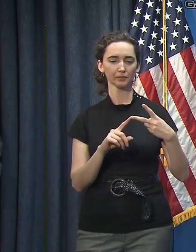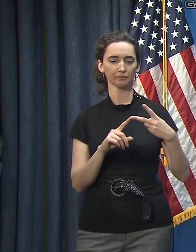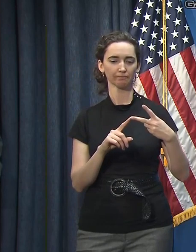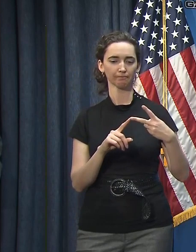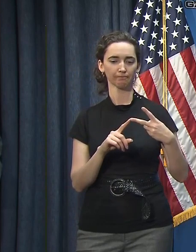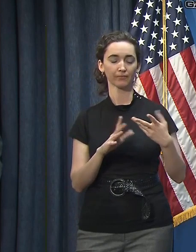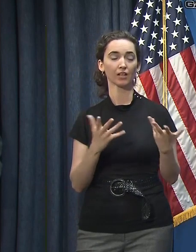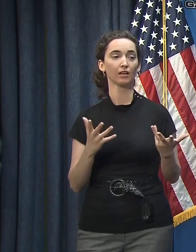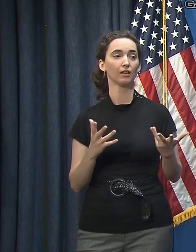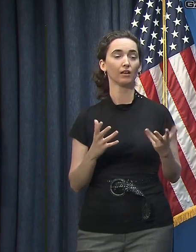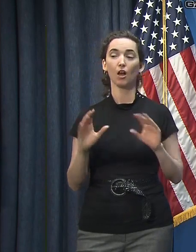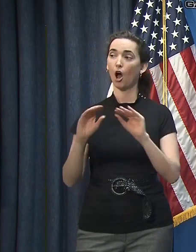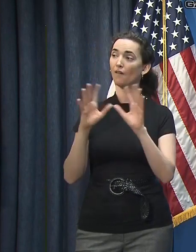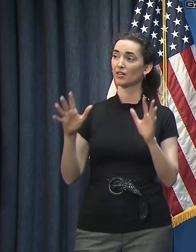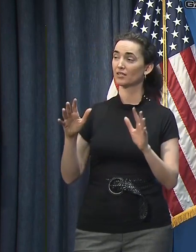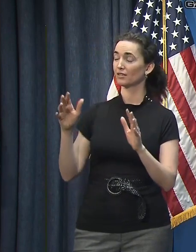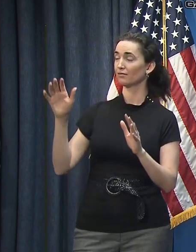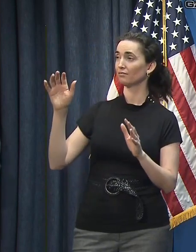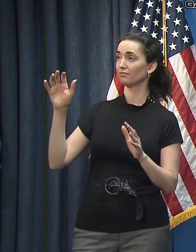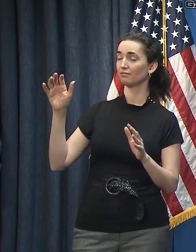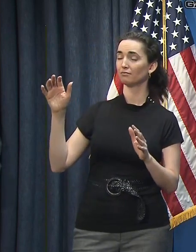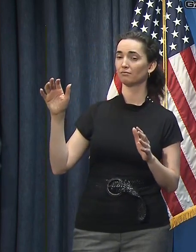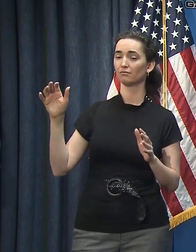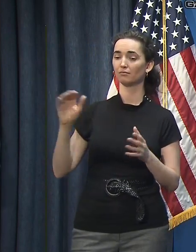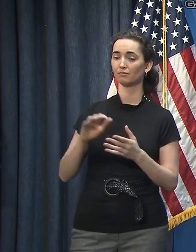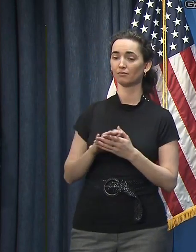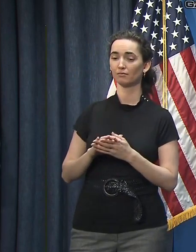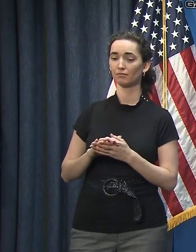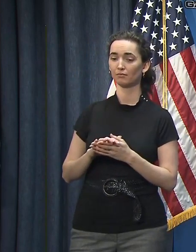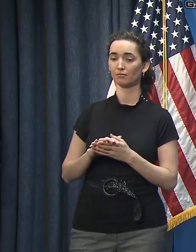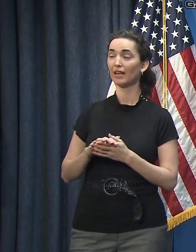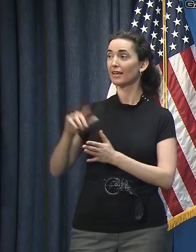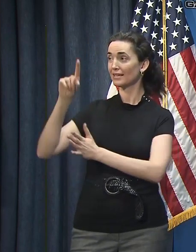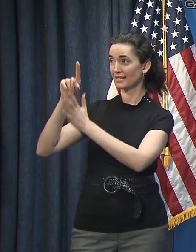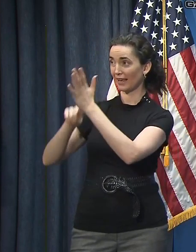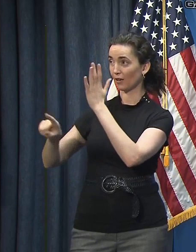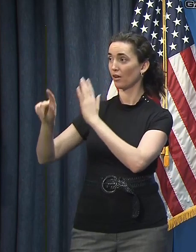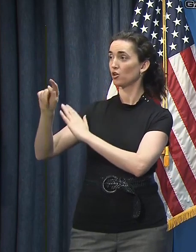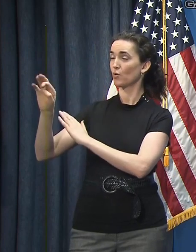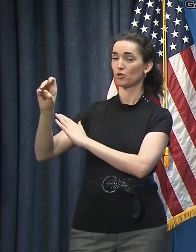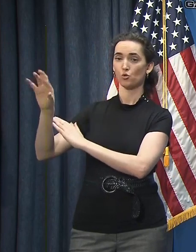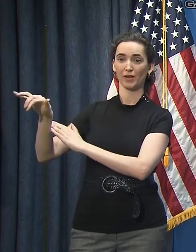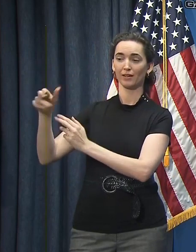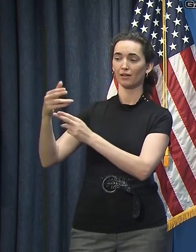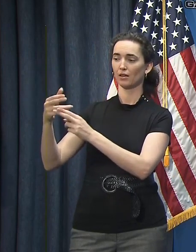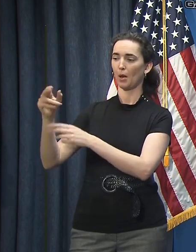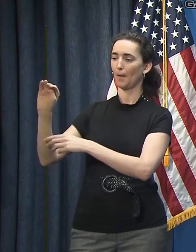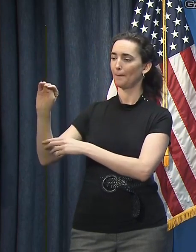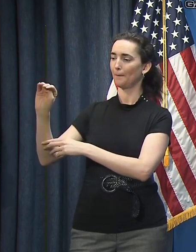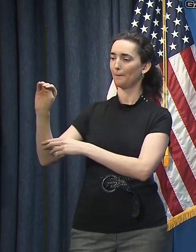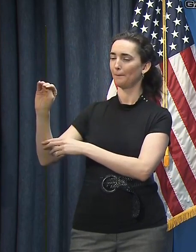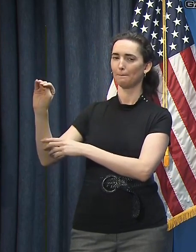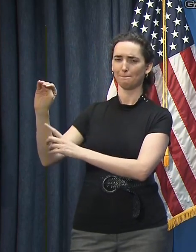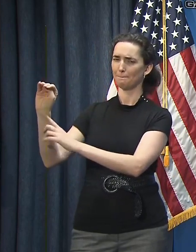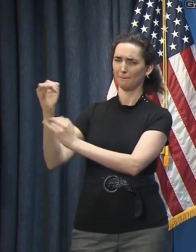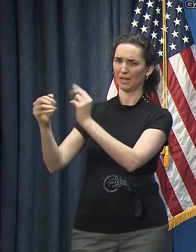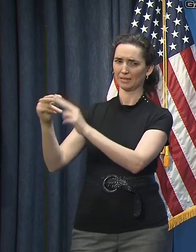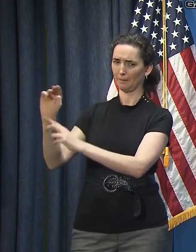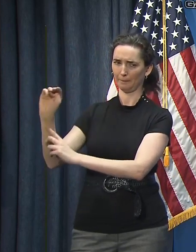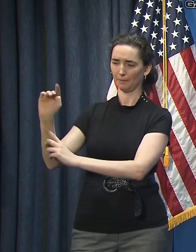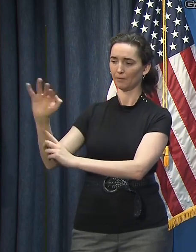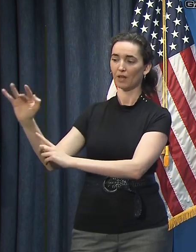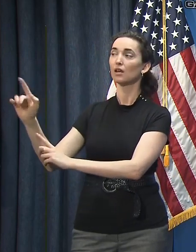obviously, the guidance that came from Secretary of the Treasury Mnuchin was such that it can only be